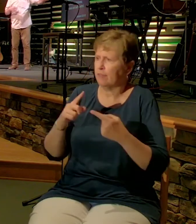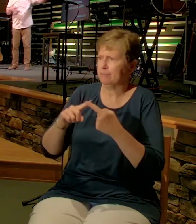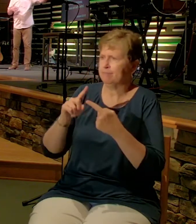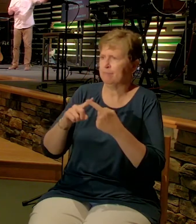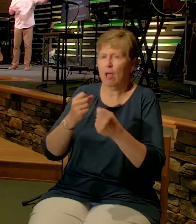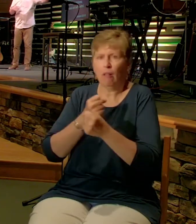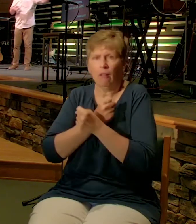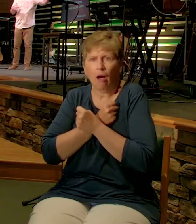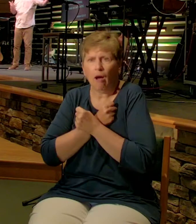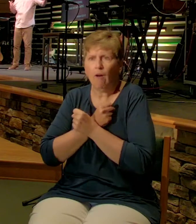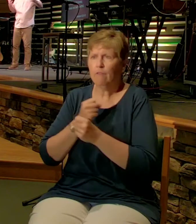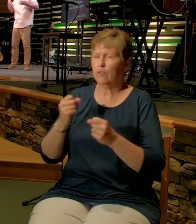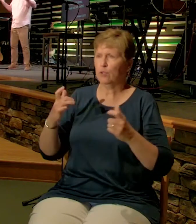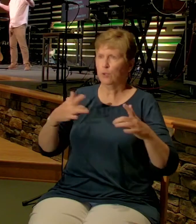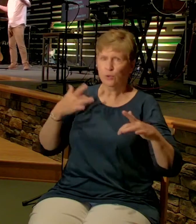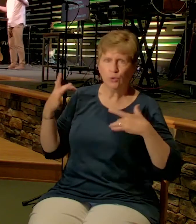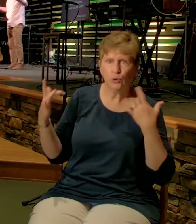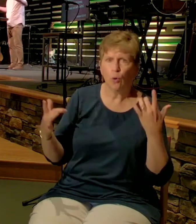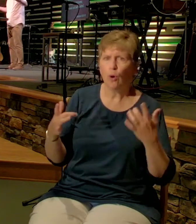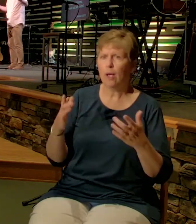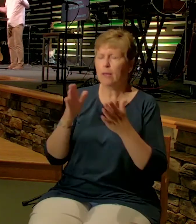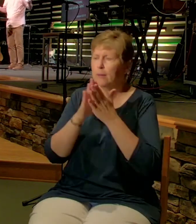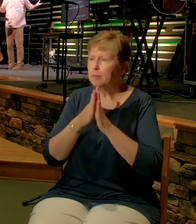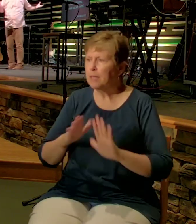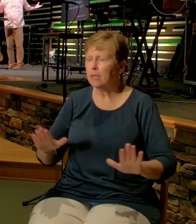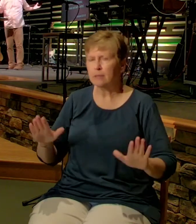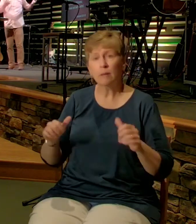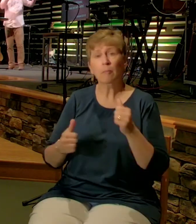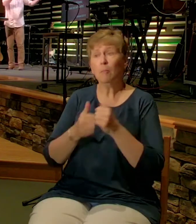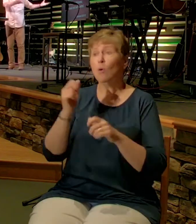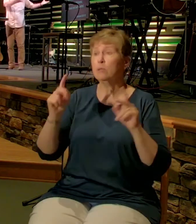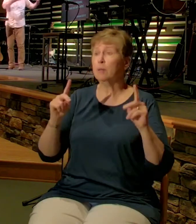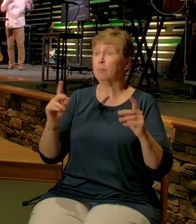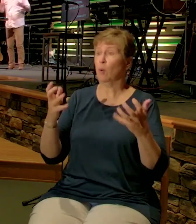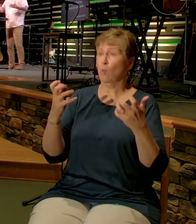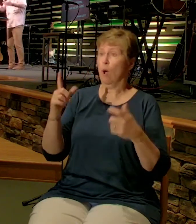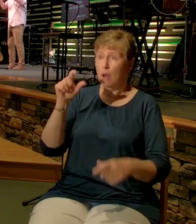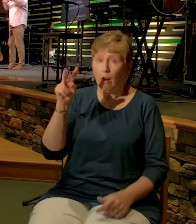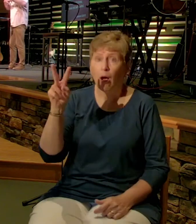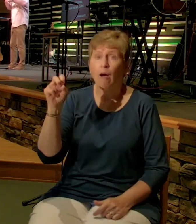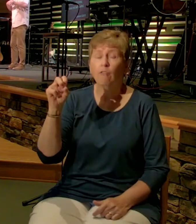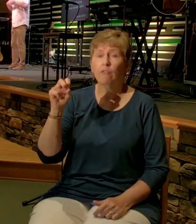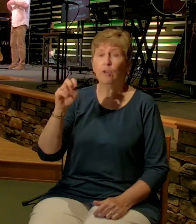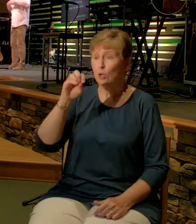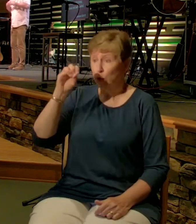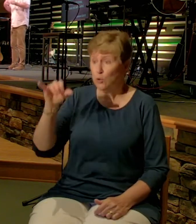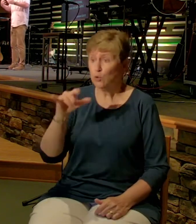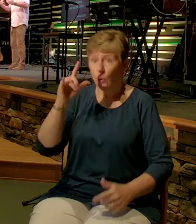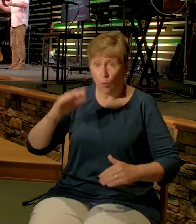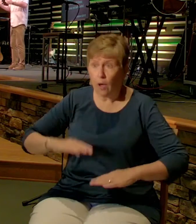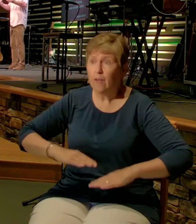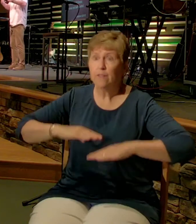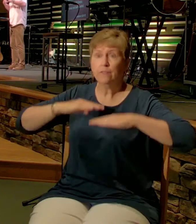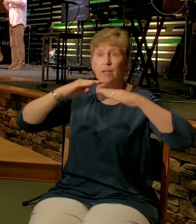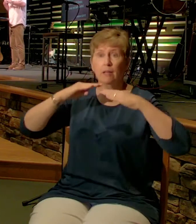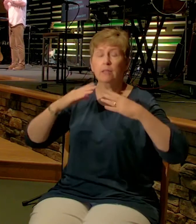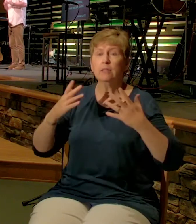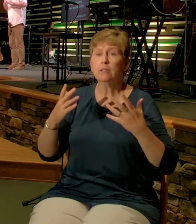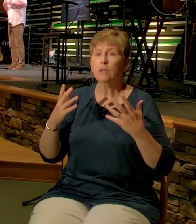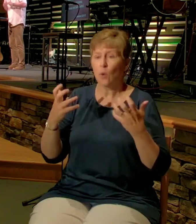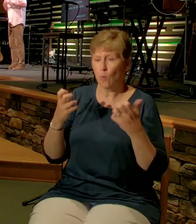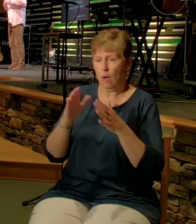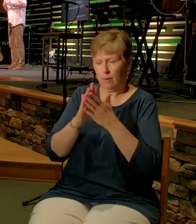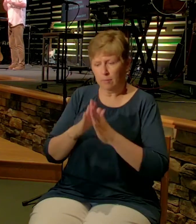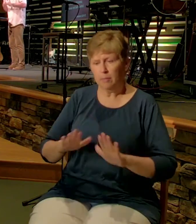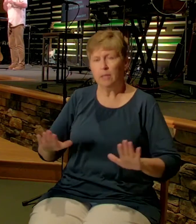joy, and peace. I have to believe that most people, they want to be loving, they want to be joy-filled, they want to have